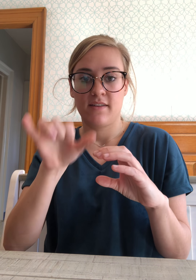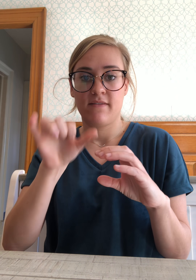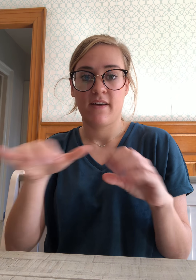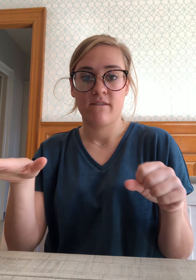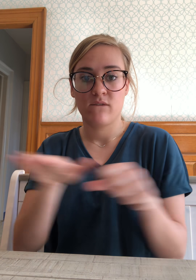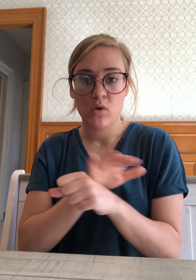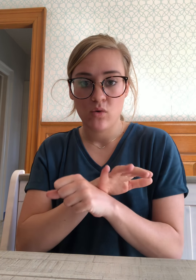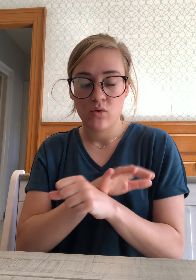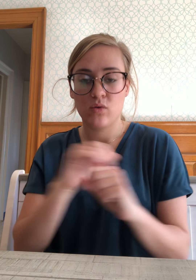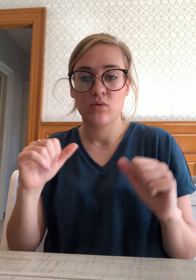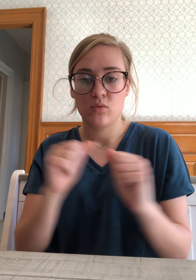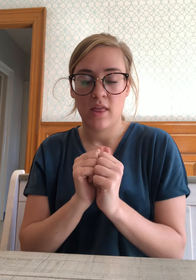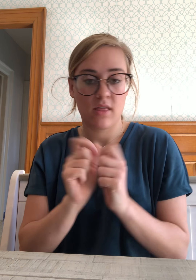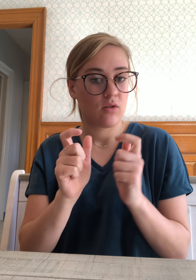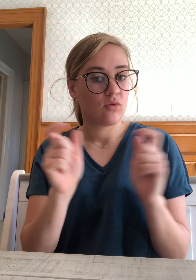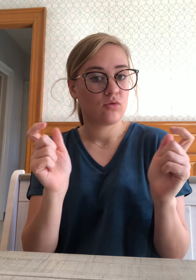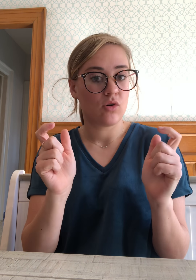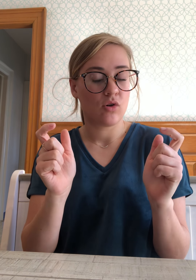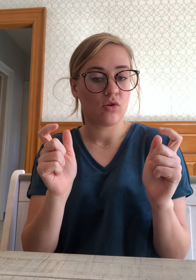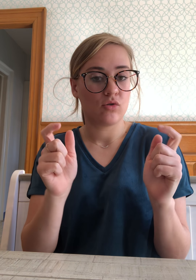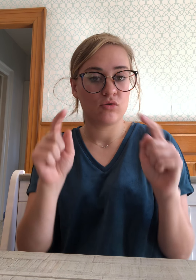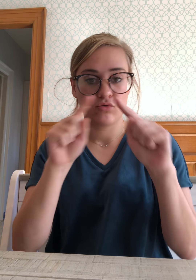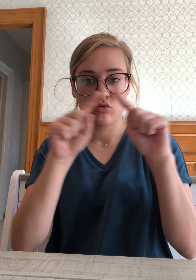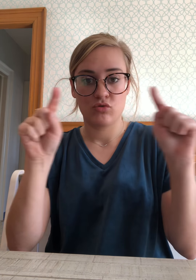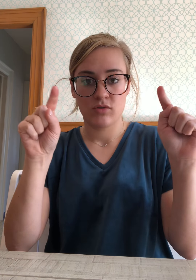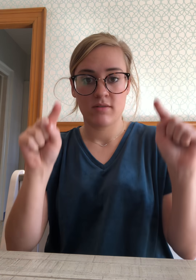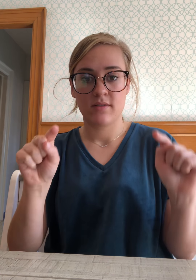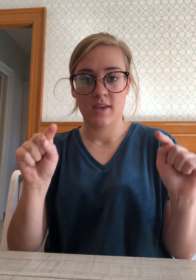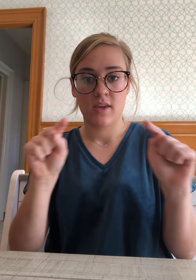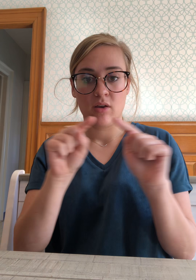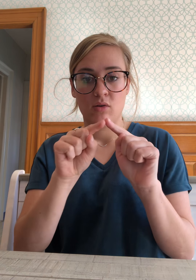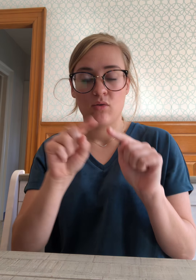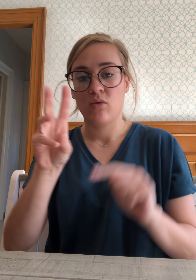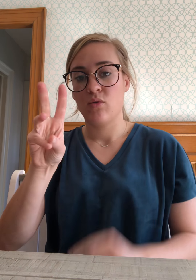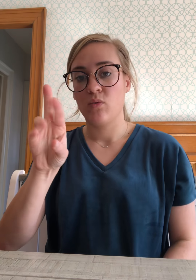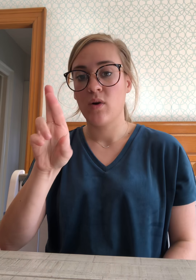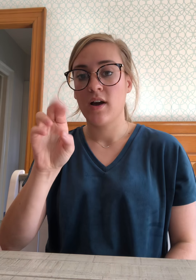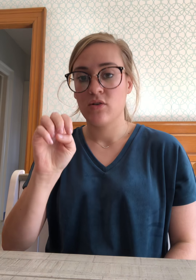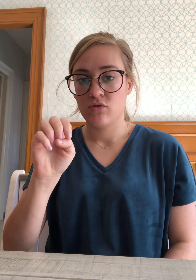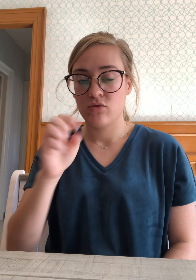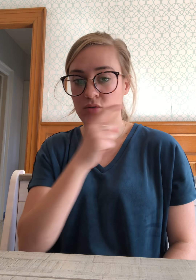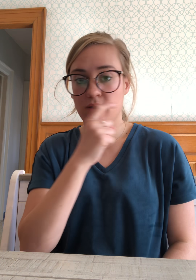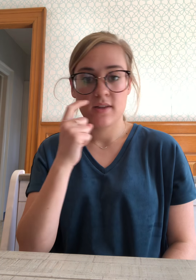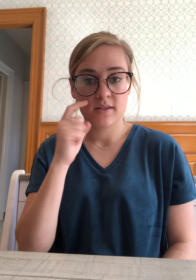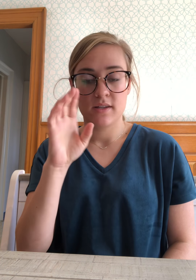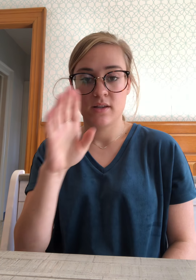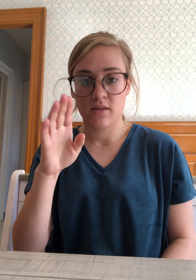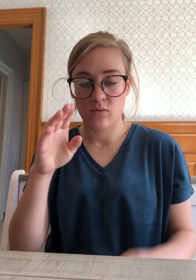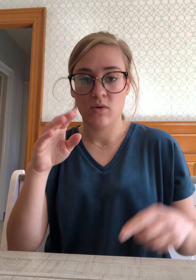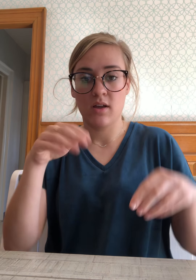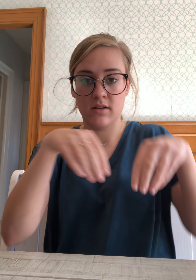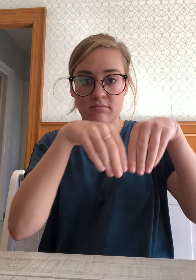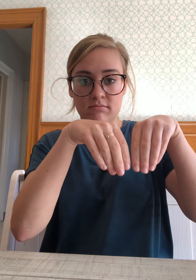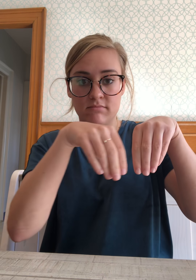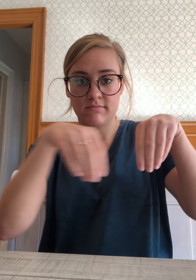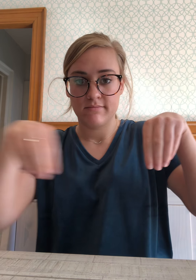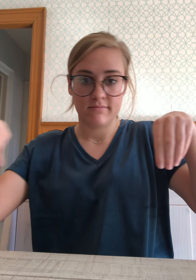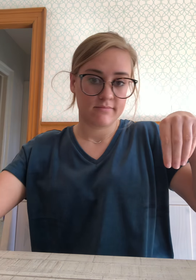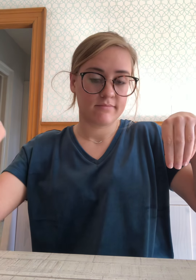with a large rectangular wire, the teeth would line up in a linear fashion,